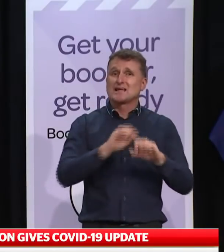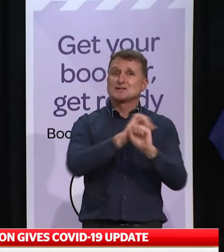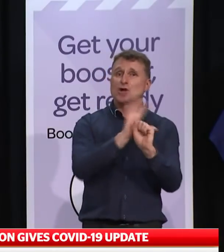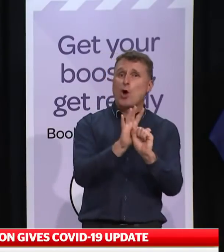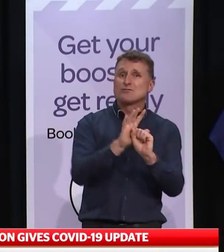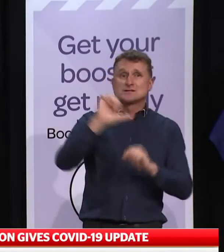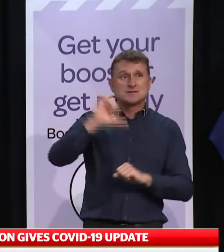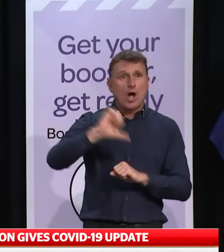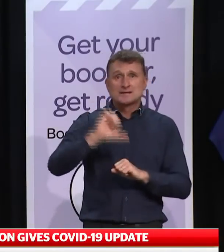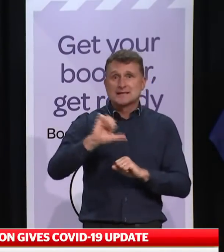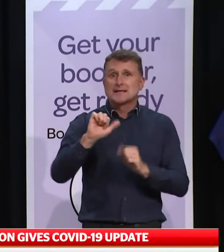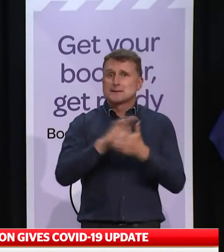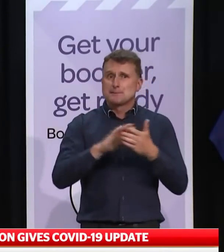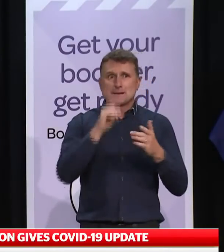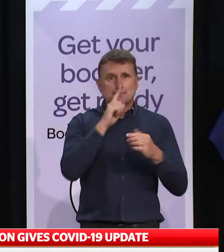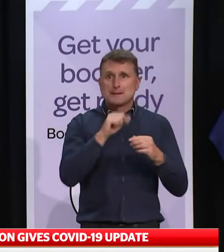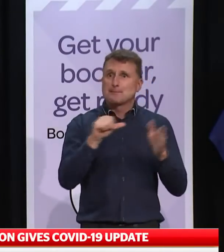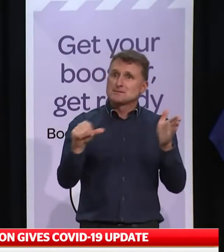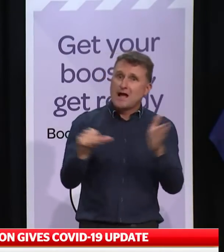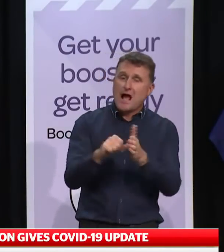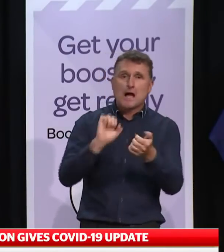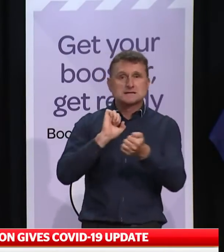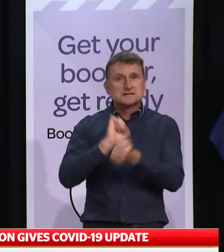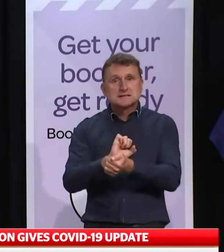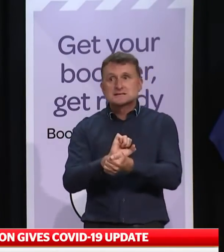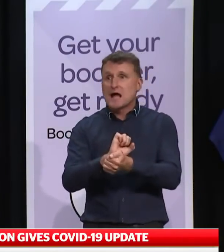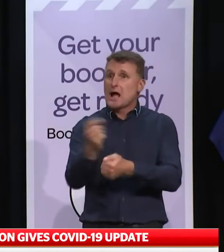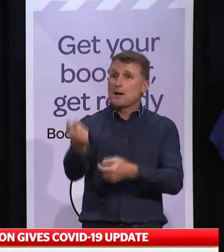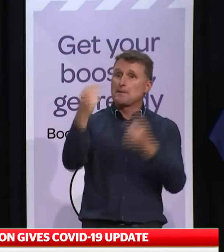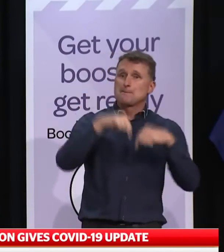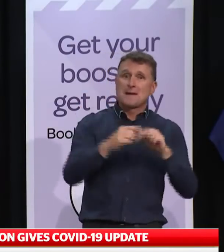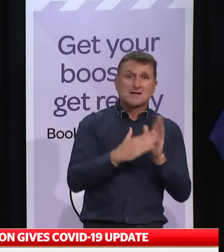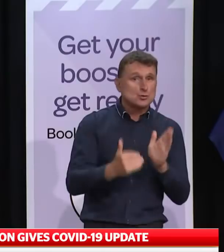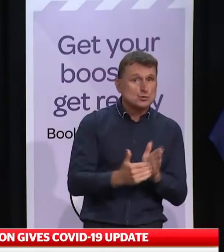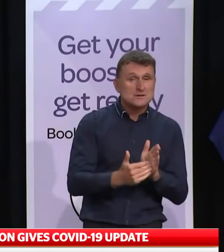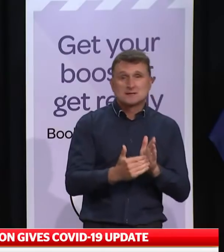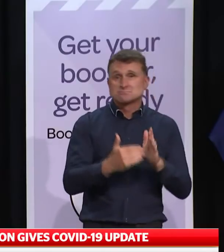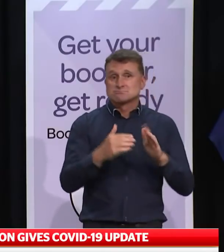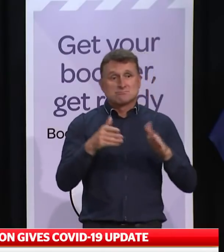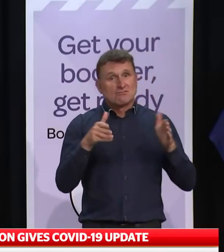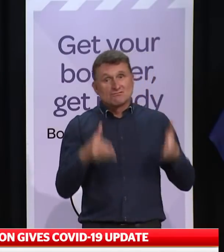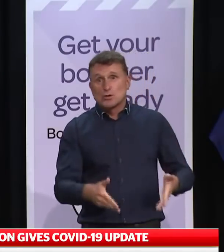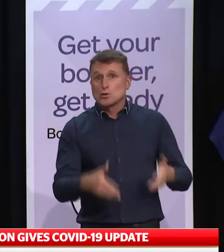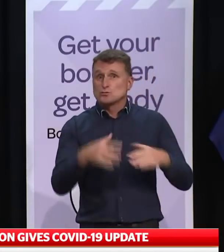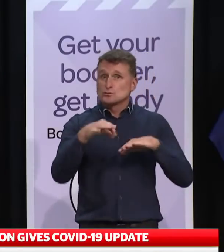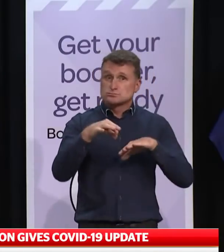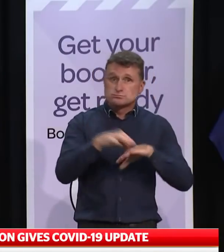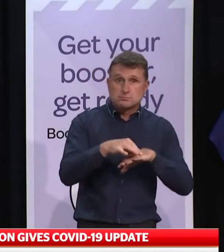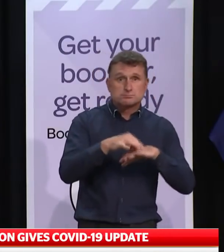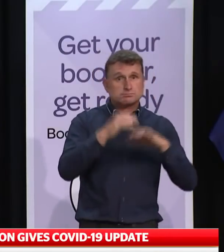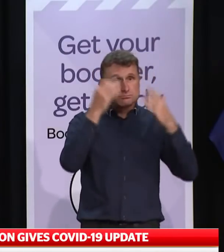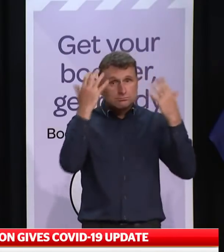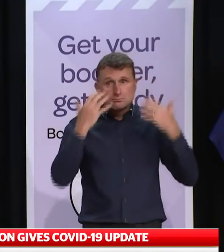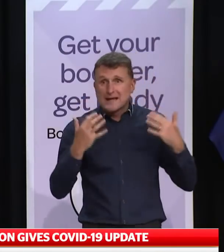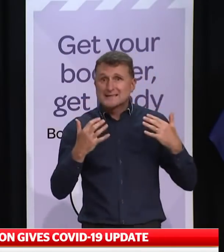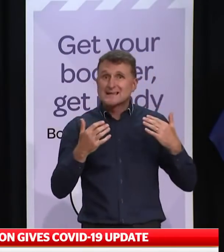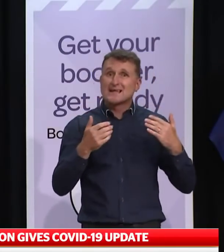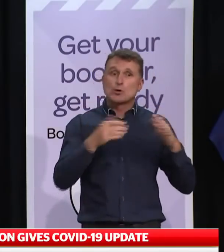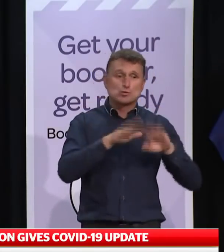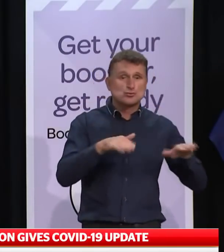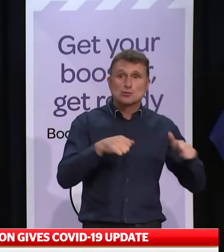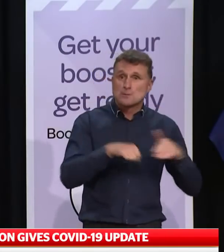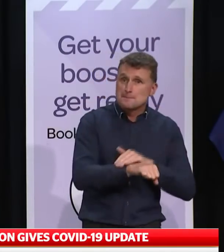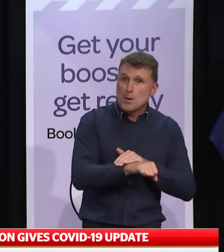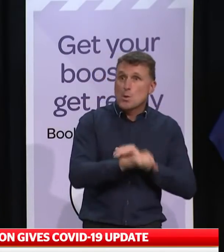been the fact that people have not been able to come back for funerals, for weddings, for situations like the birth of children. That's incredibly